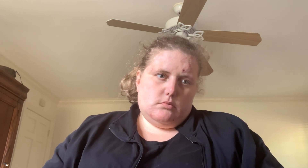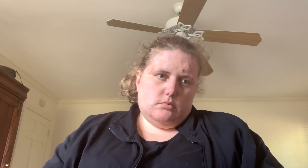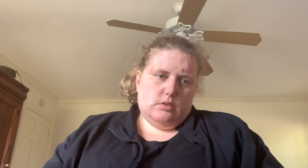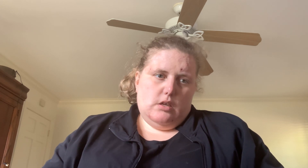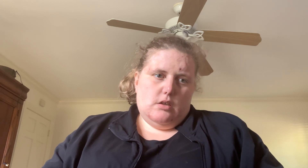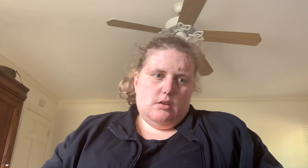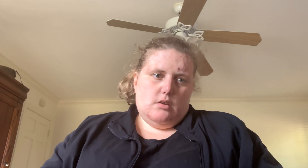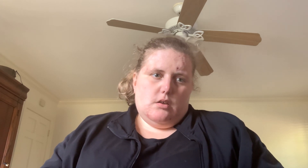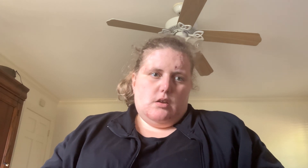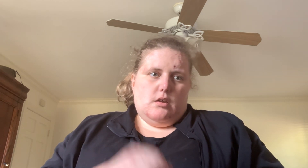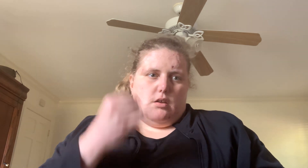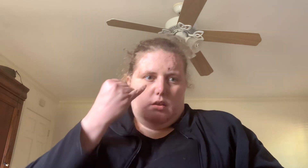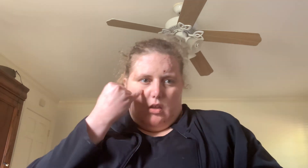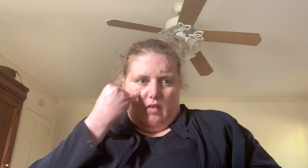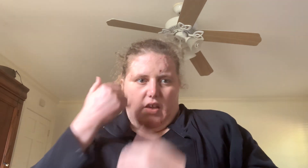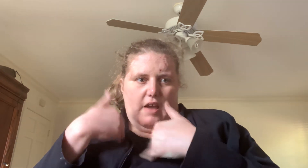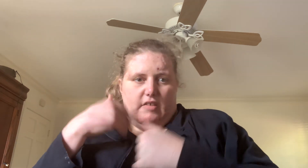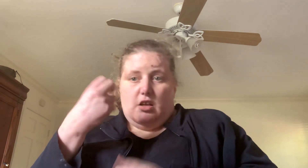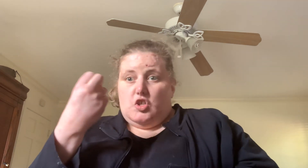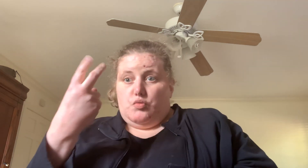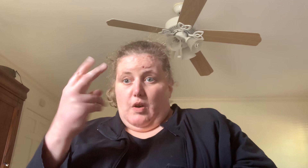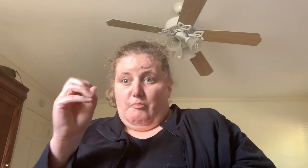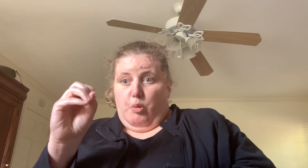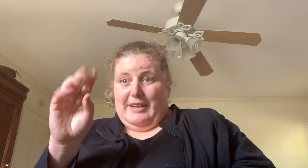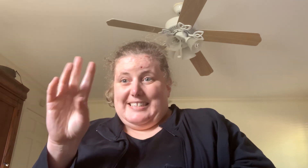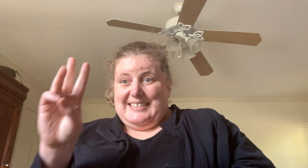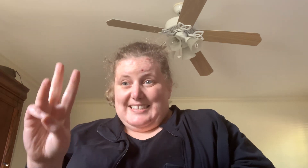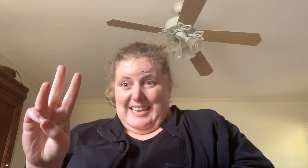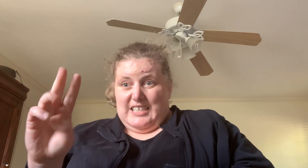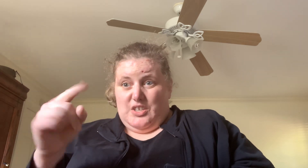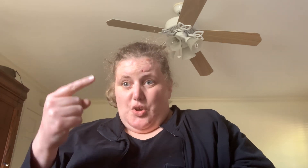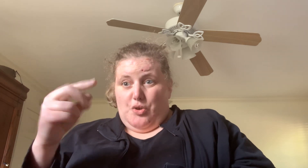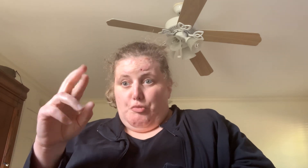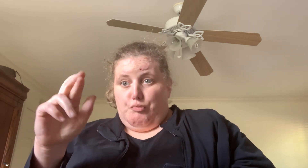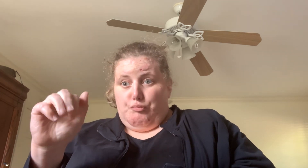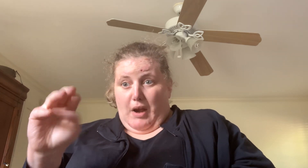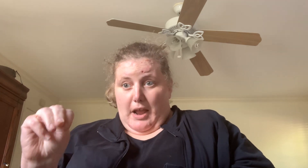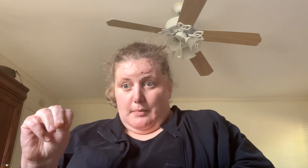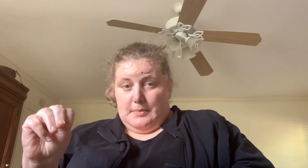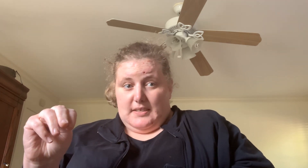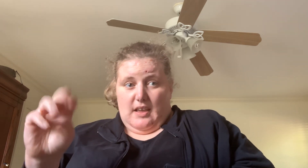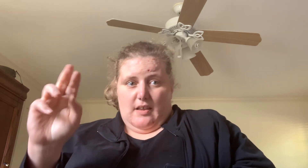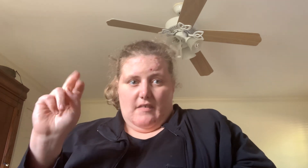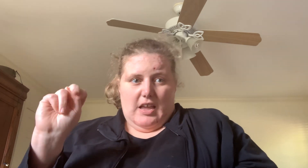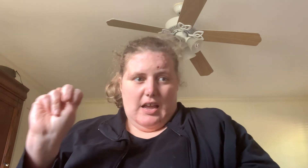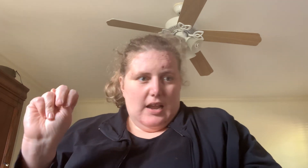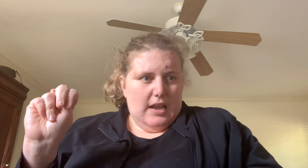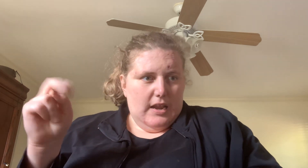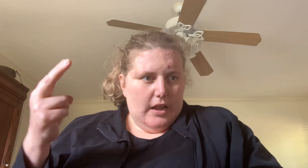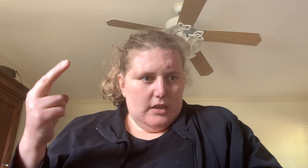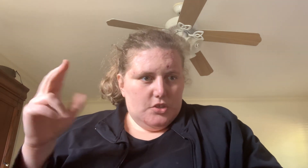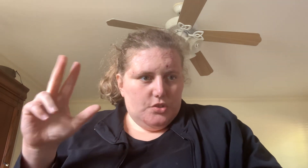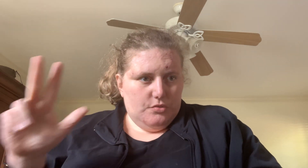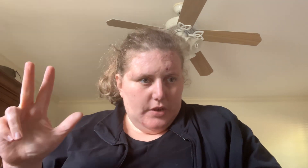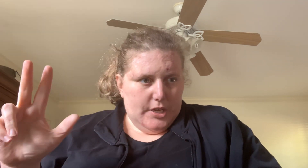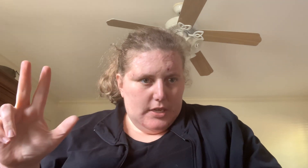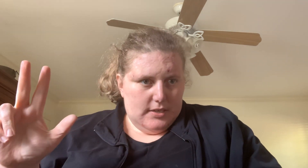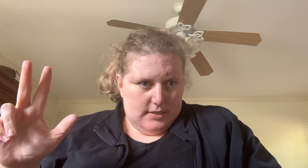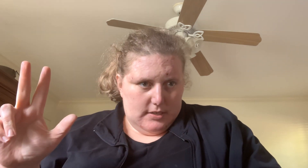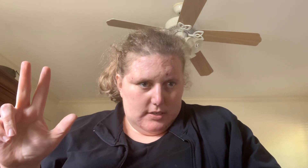So, you know what are you given? You're given grams. You want to know moles. We're going from grams to moles now. So,